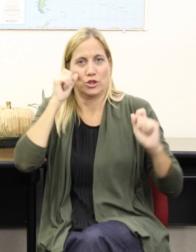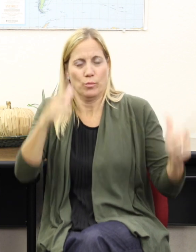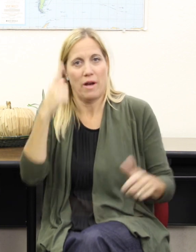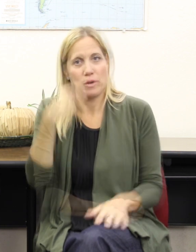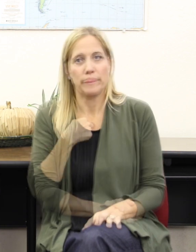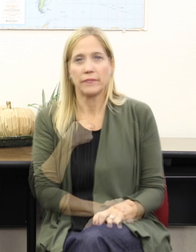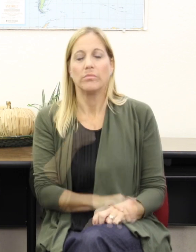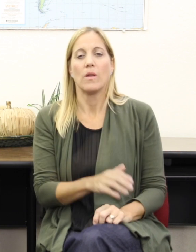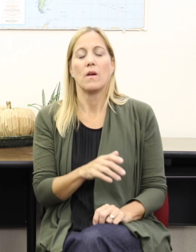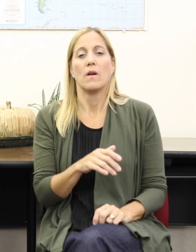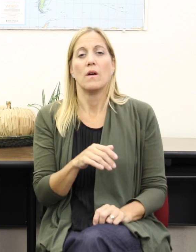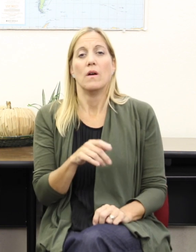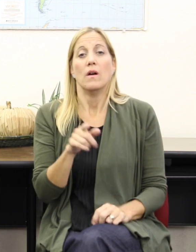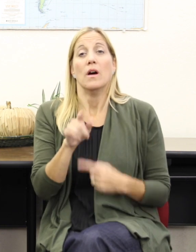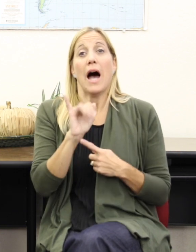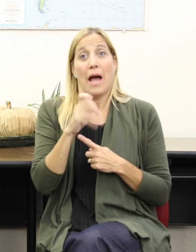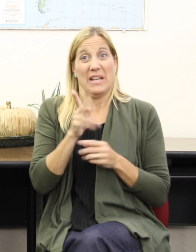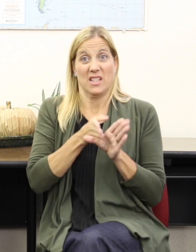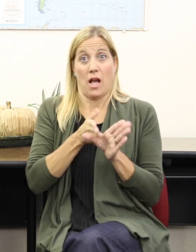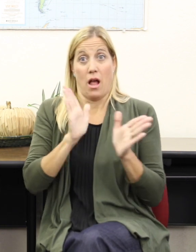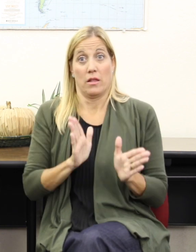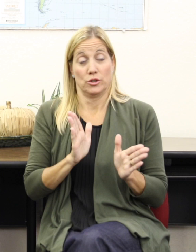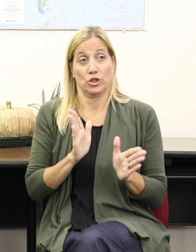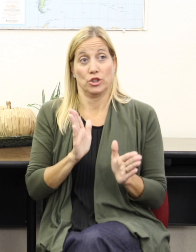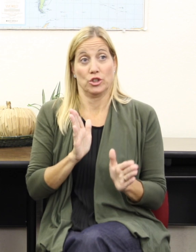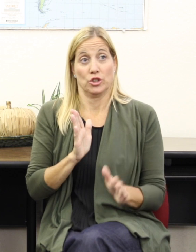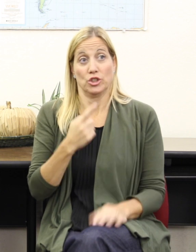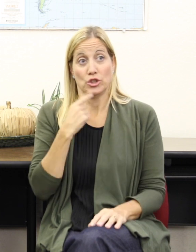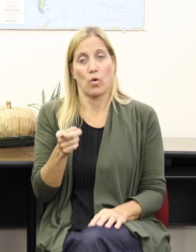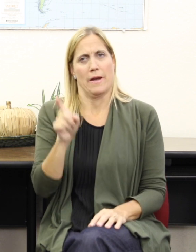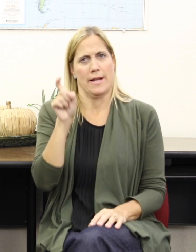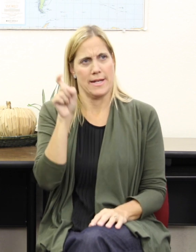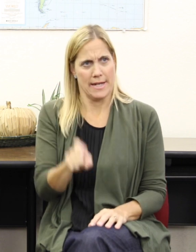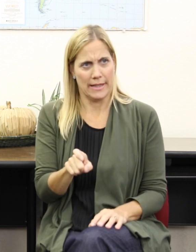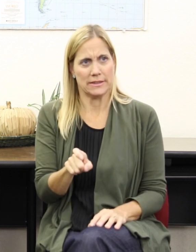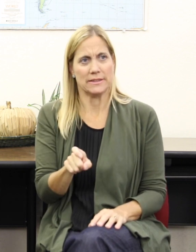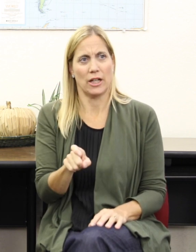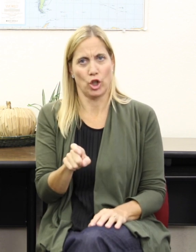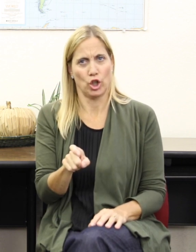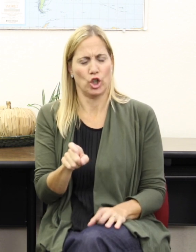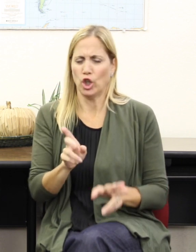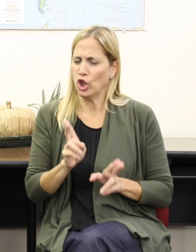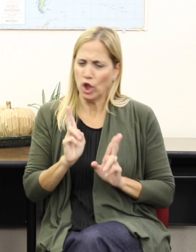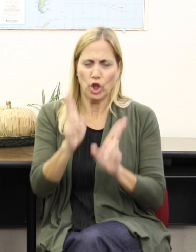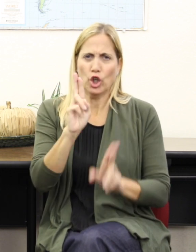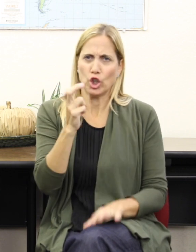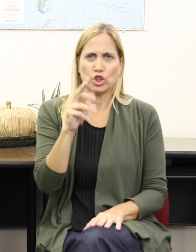And the IEP psychologist told her that it was necessary and extremely urgent to have an IEP